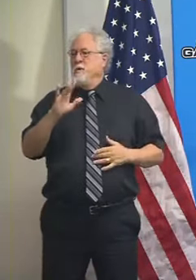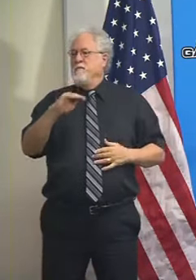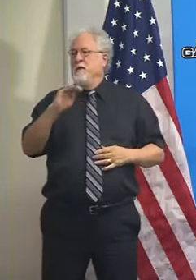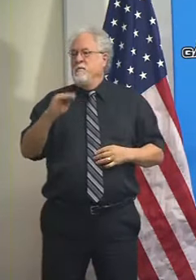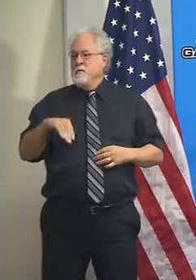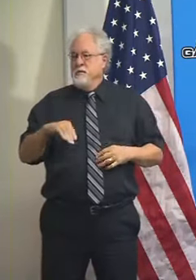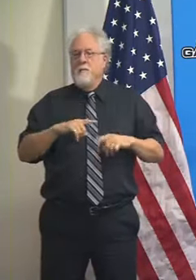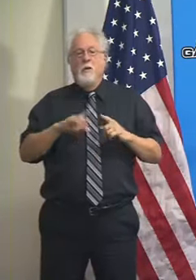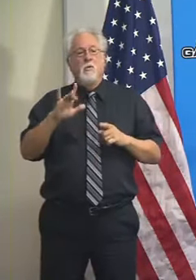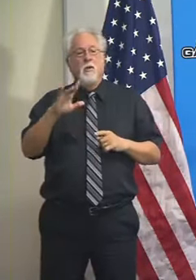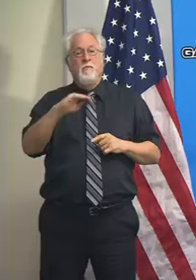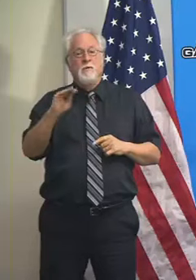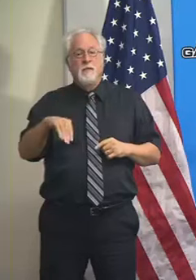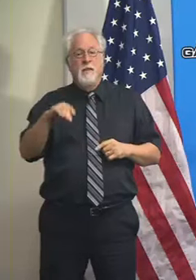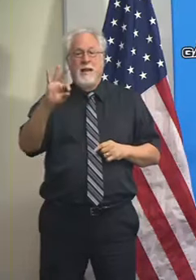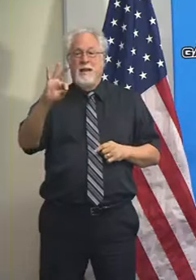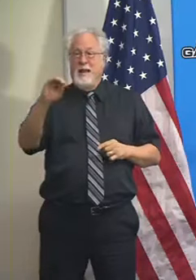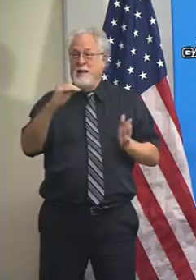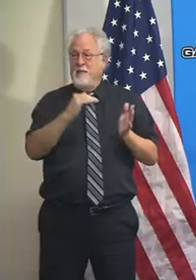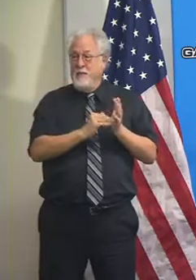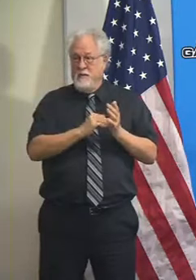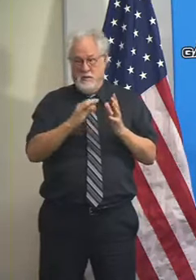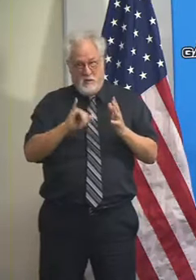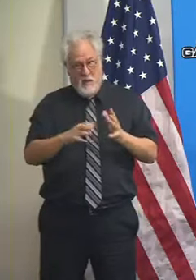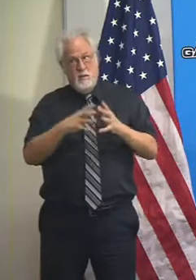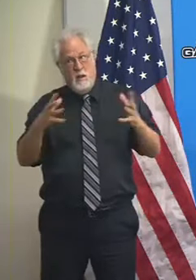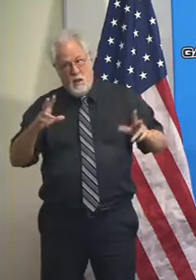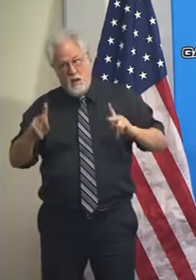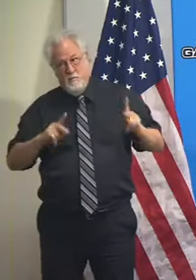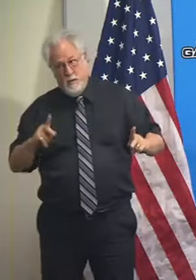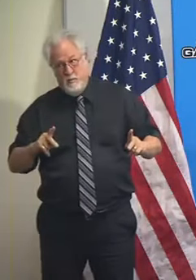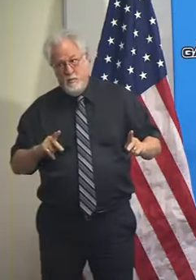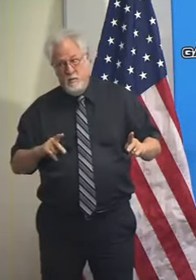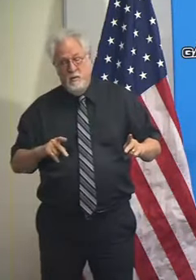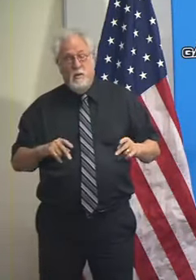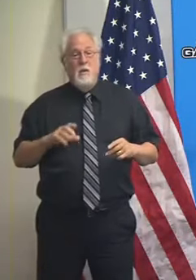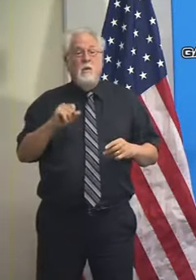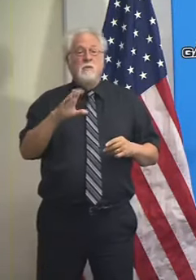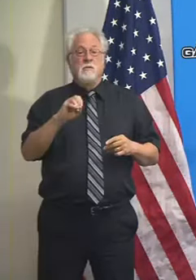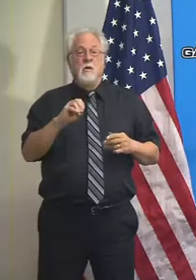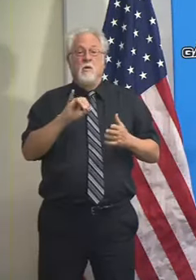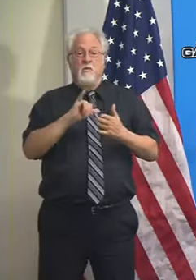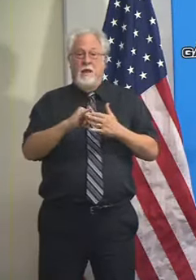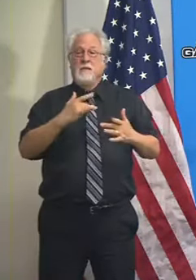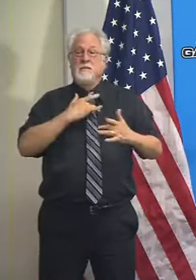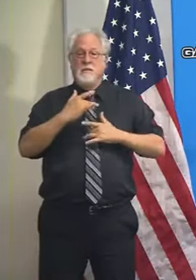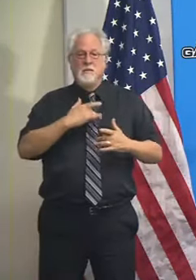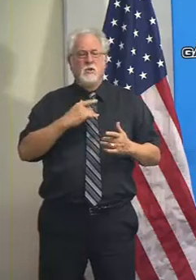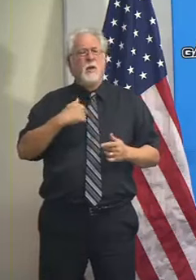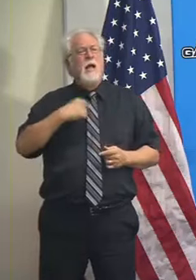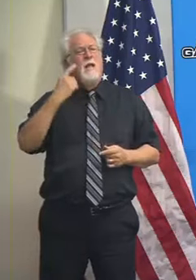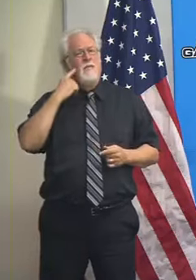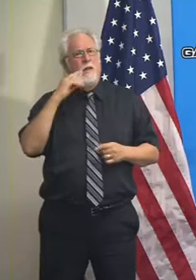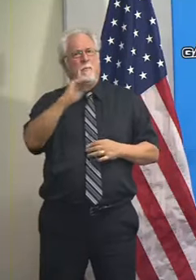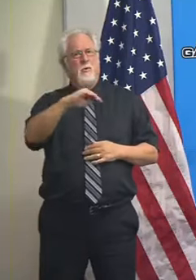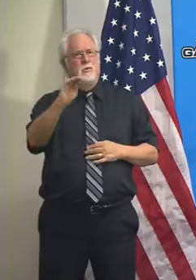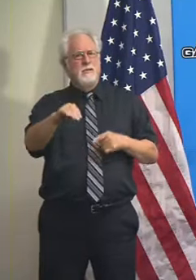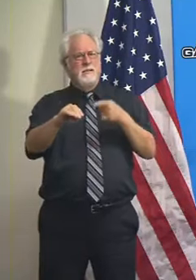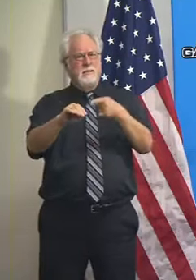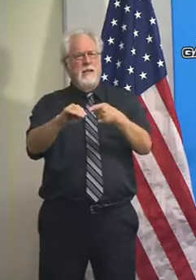25%, but 25% of 90-something thousand is a lot of people, right? And so, I mean, that's the concern. And I think it's a percentage that